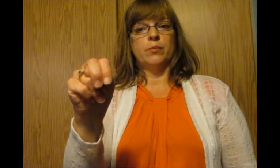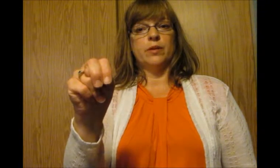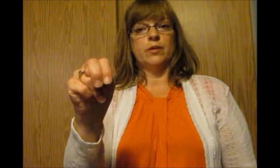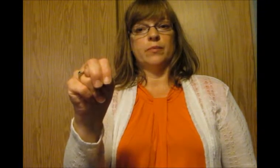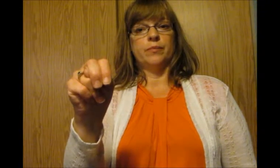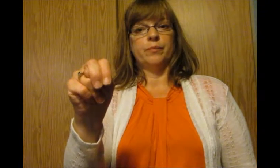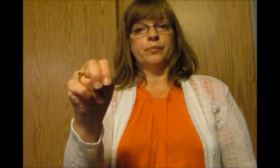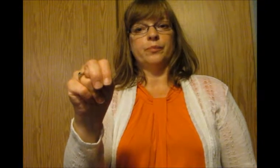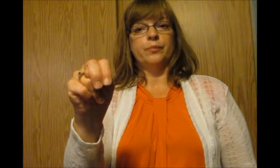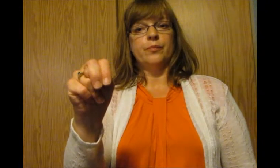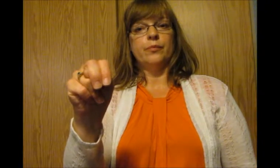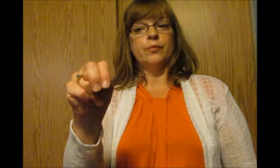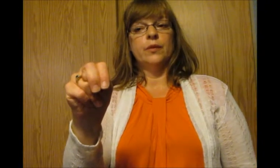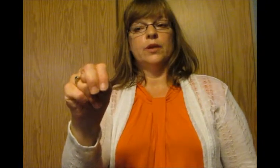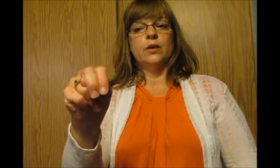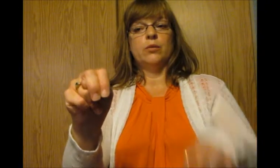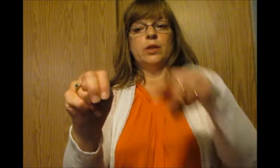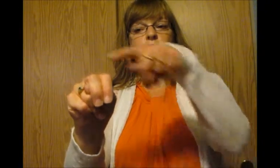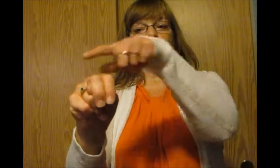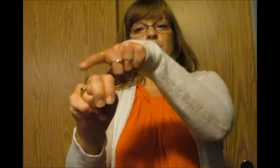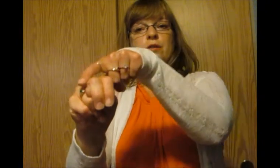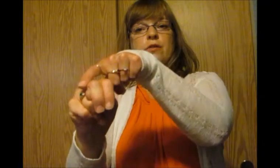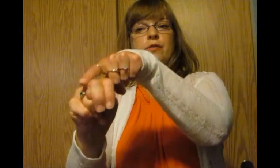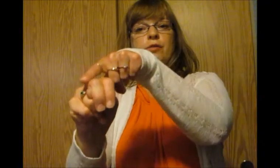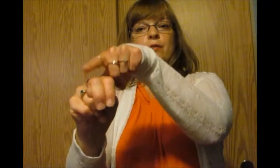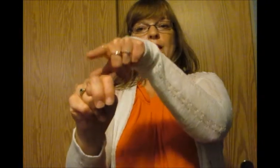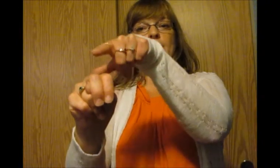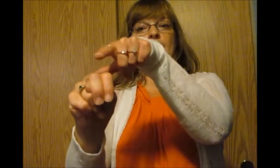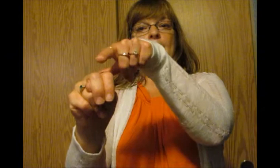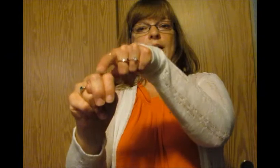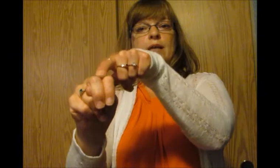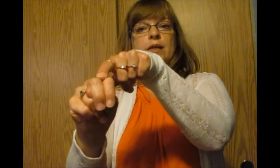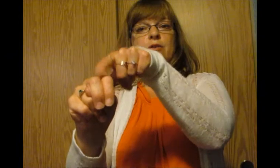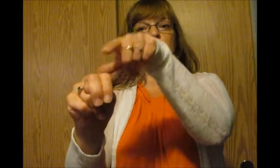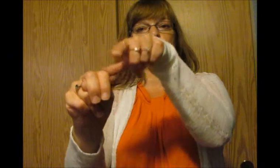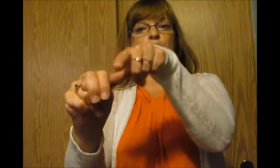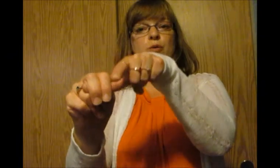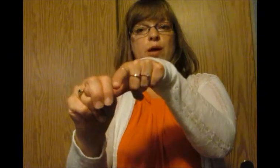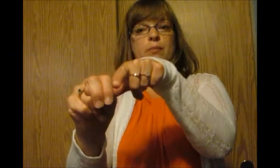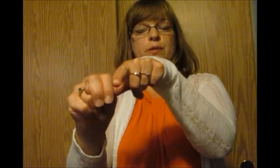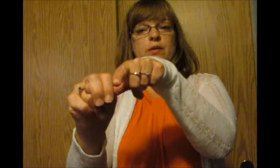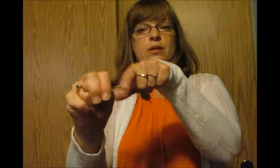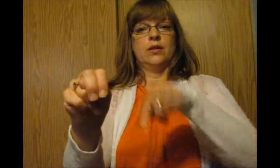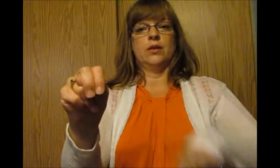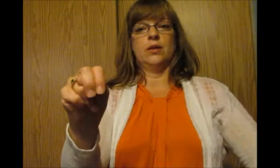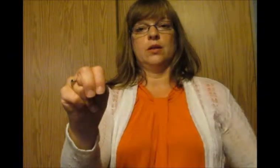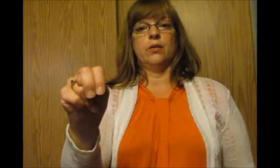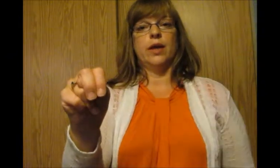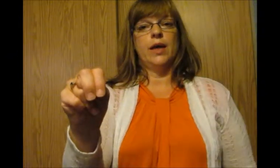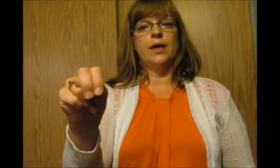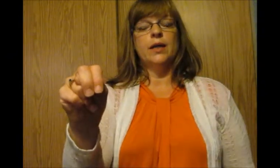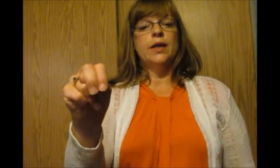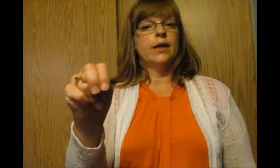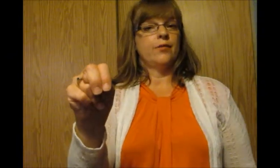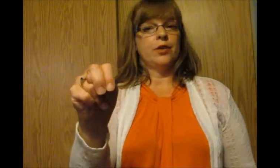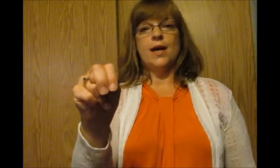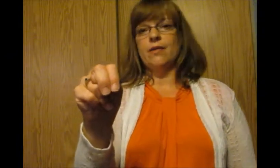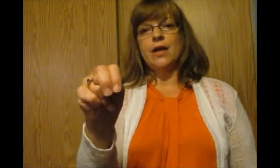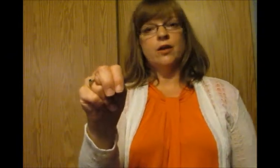humps, which in cursive, if you write an N, it's 2 humps. Okay? If you're not writing